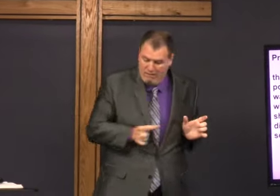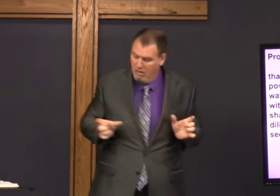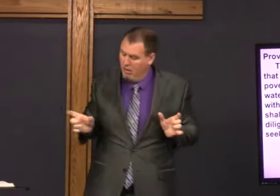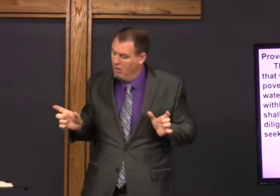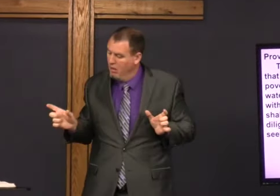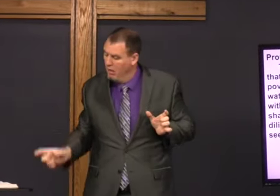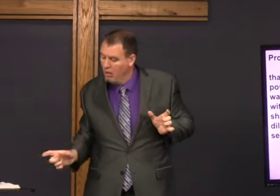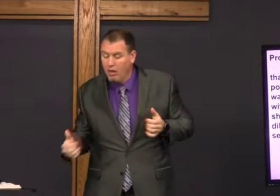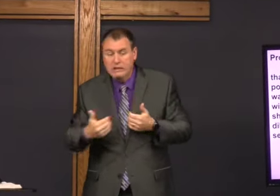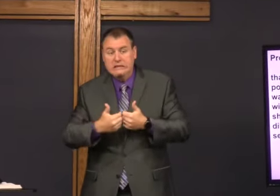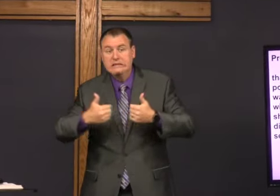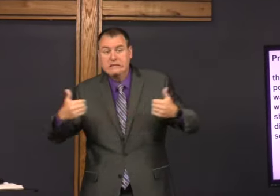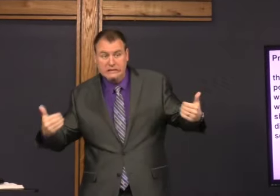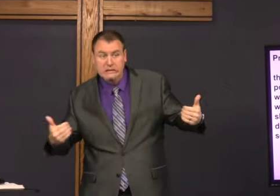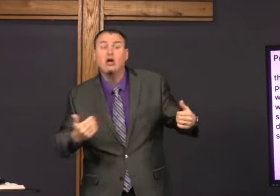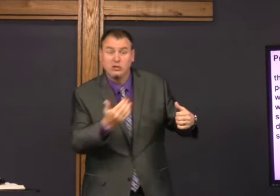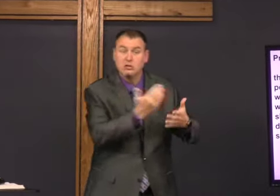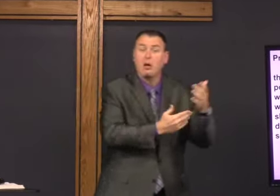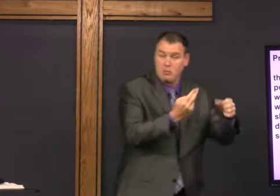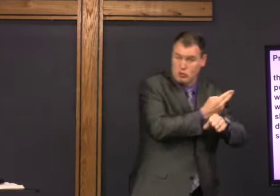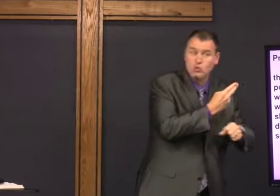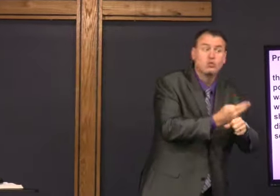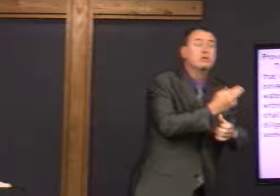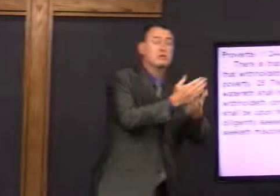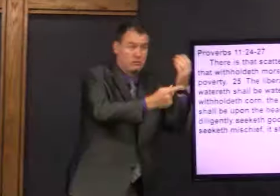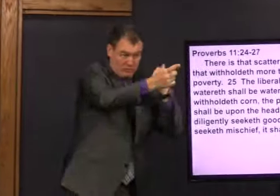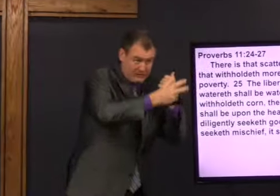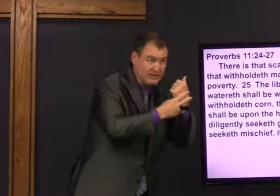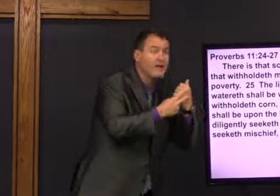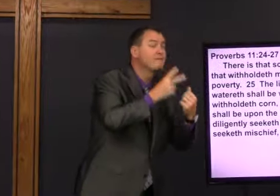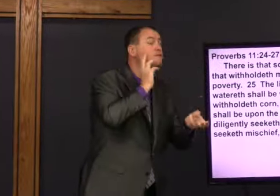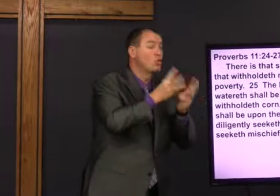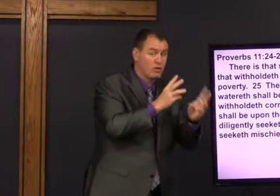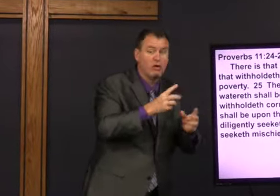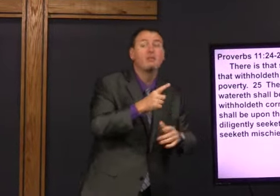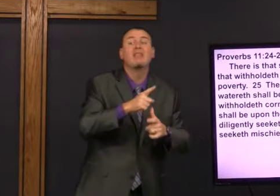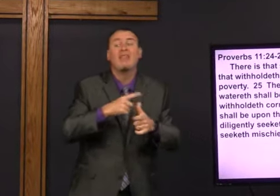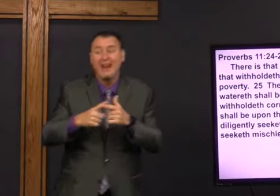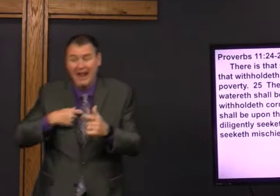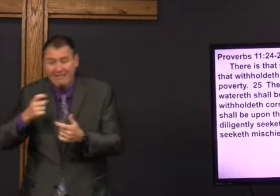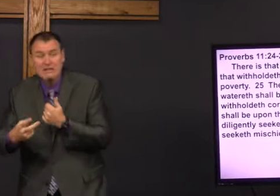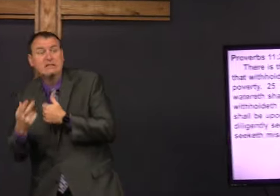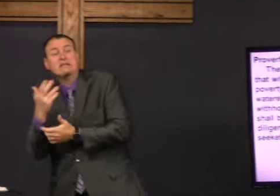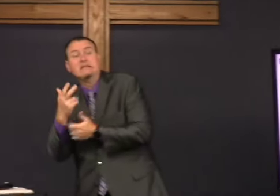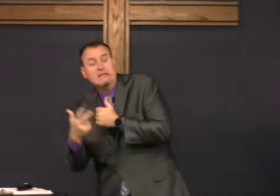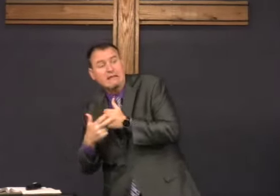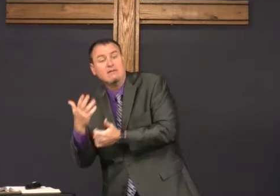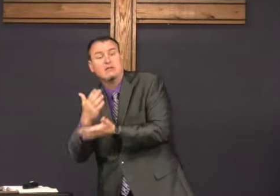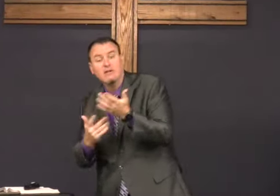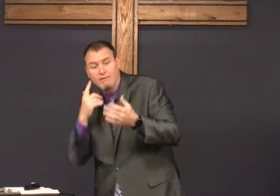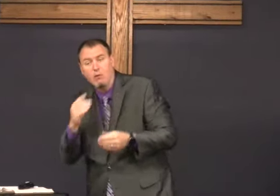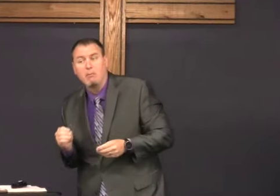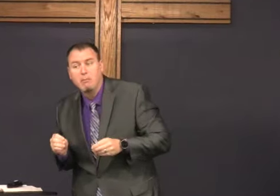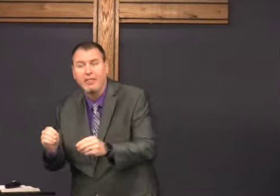So I can get even more. So, some people use it winter, during the winter, and some people save it